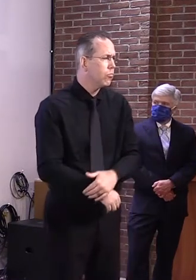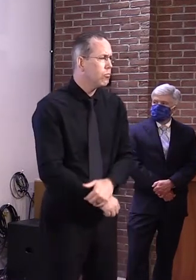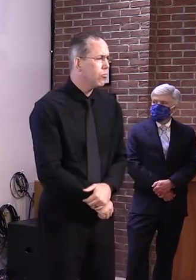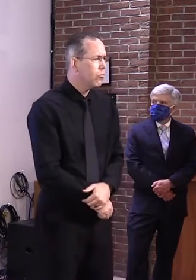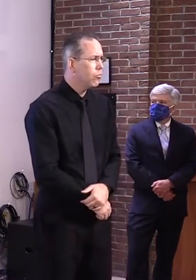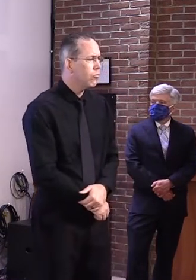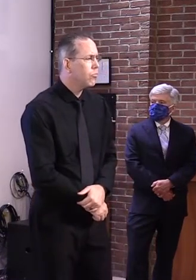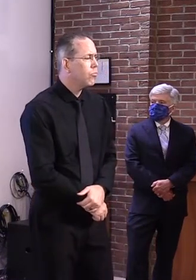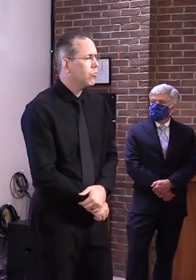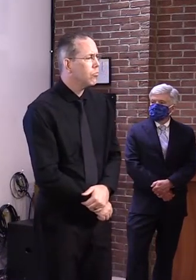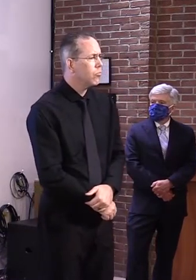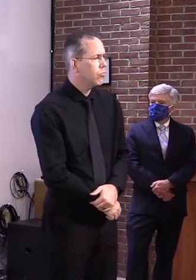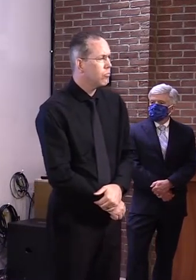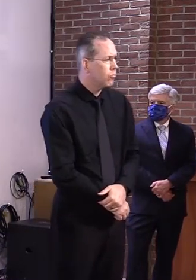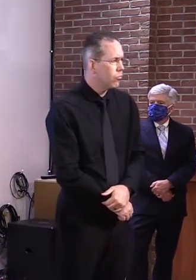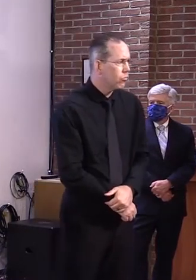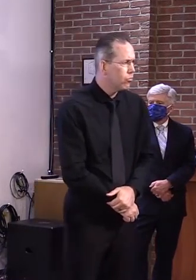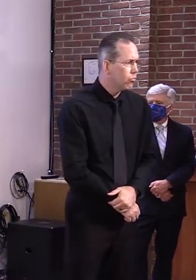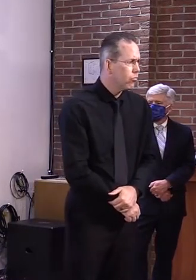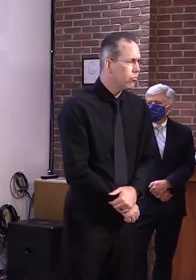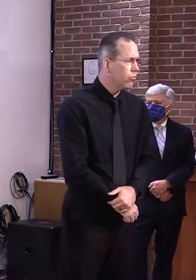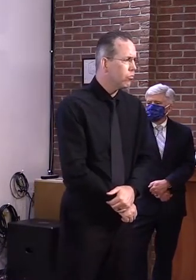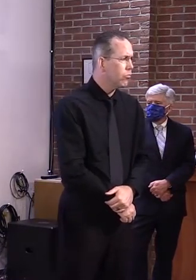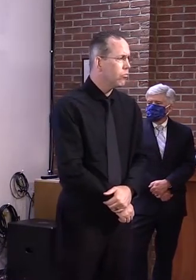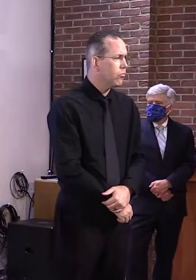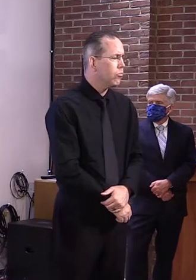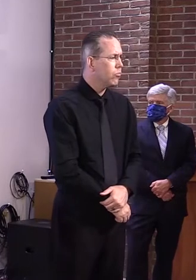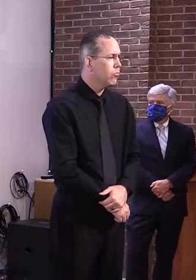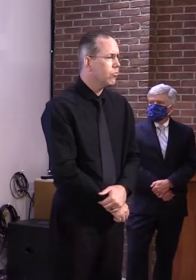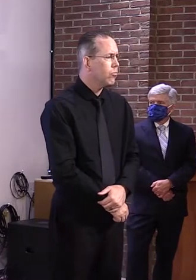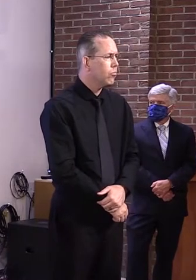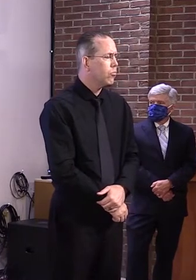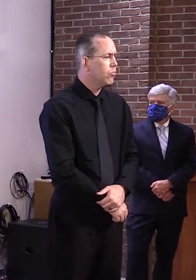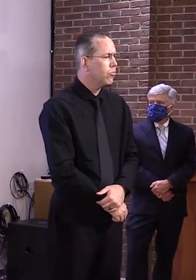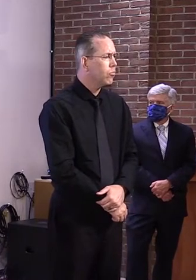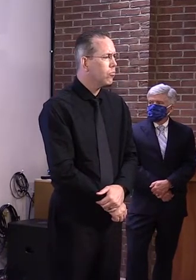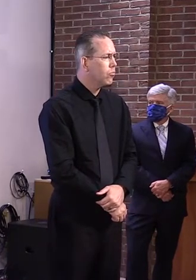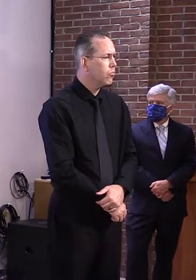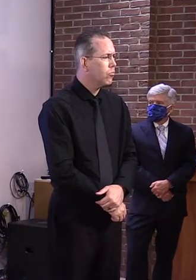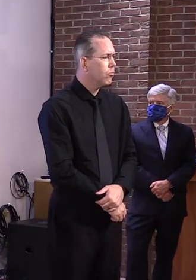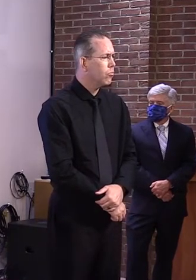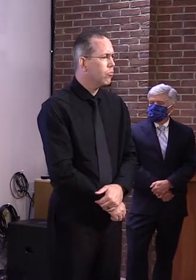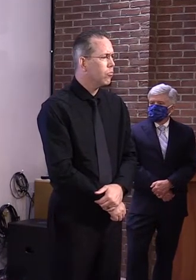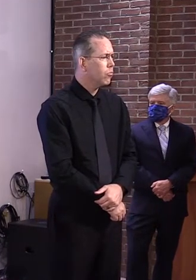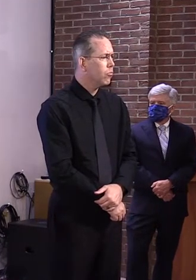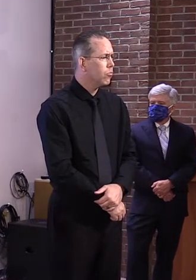how long it would take to become a presumptive recovered case